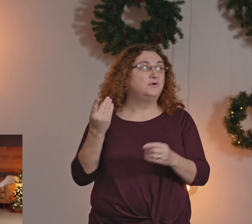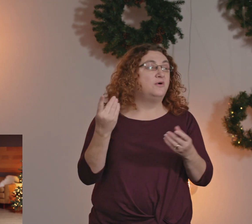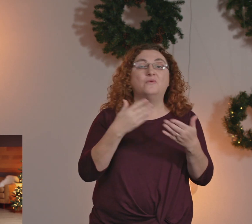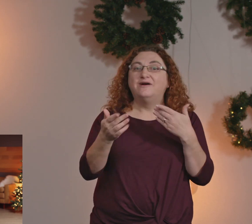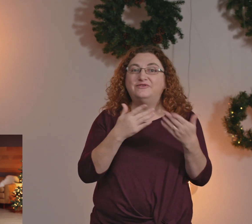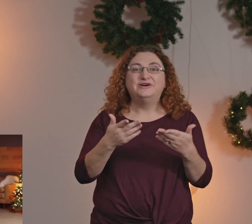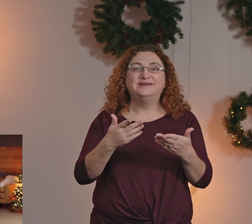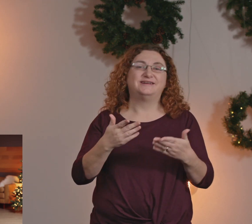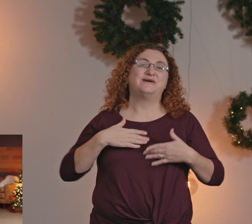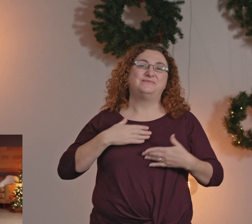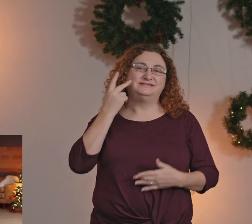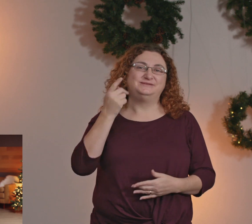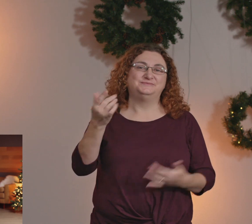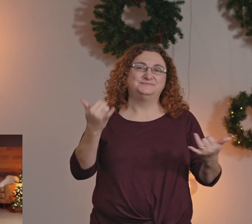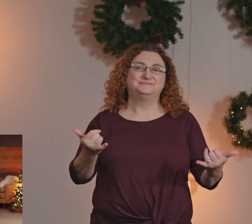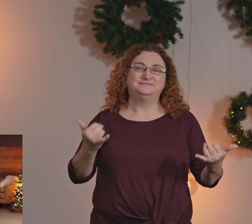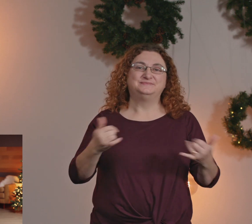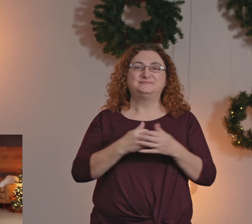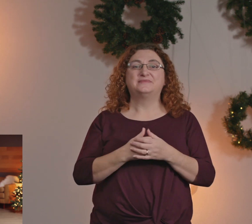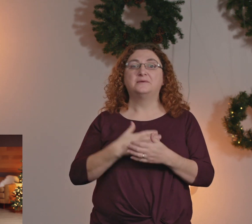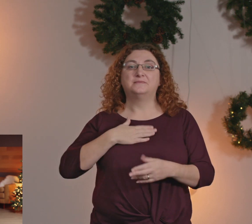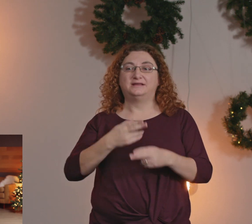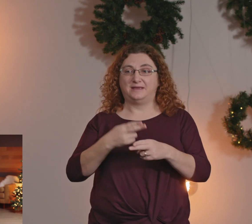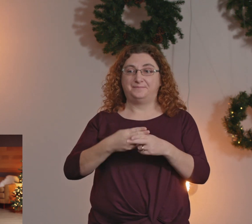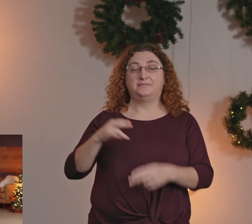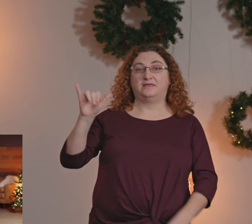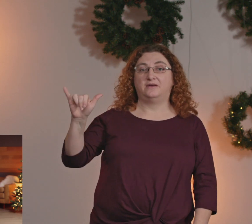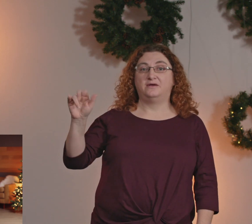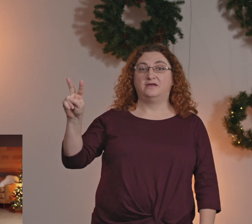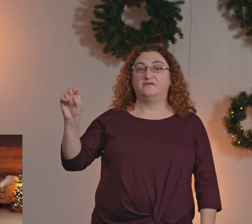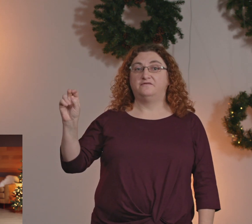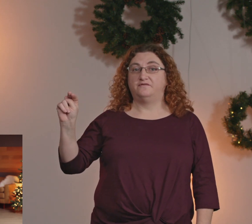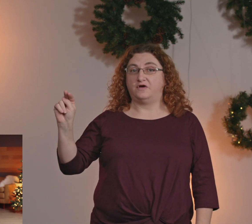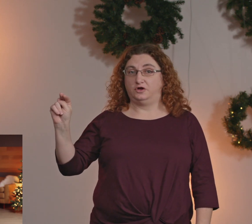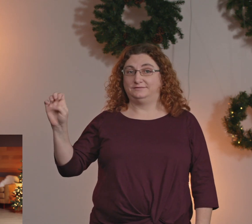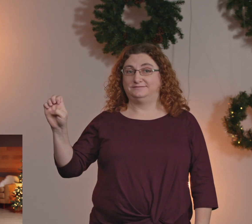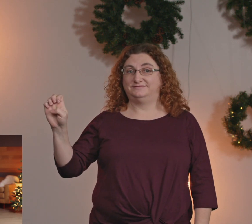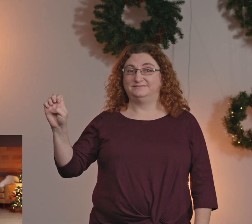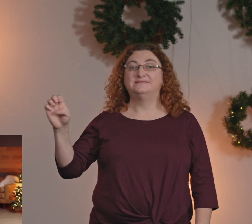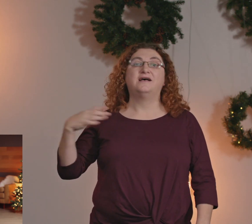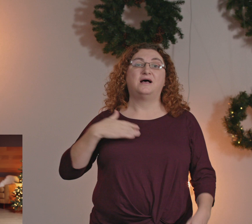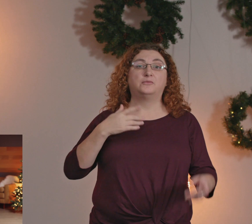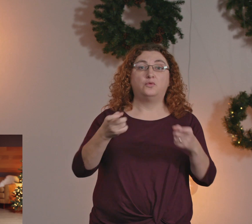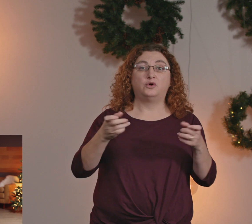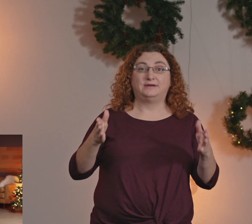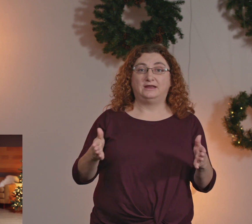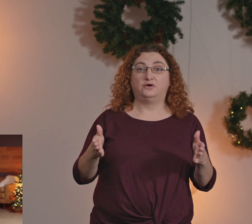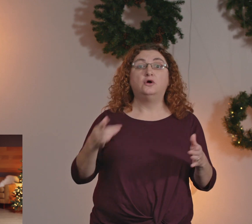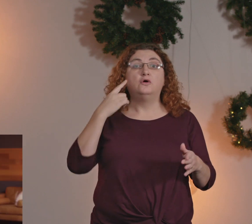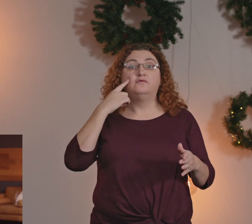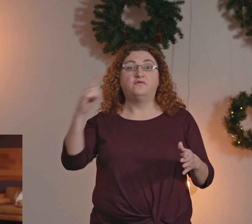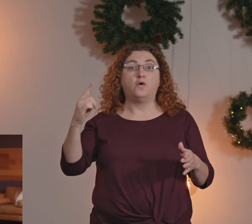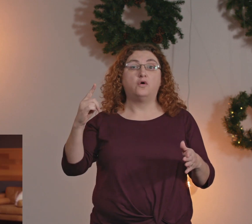the production coordinator here at Northview. Our Christmas season has officially started and we have a lot of exciting things lined up over the